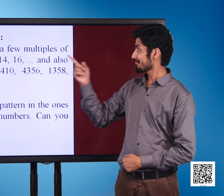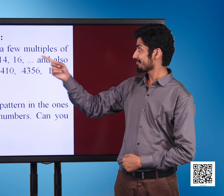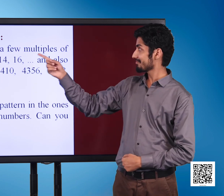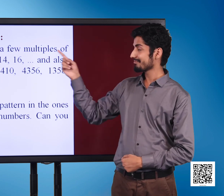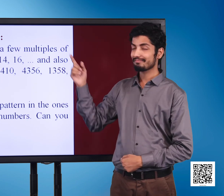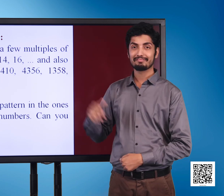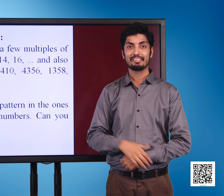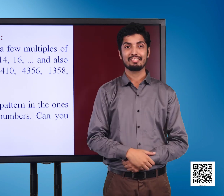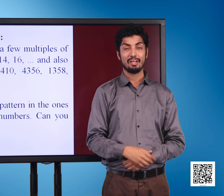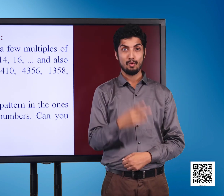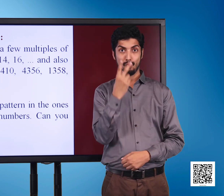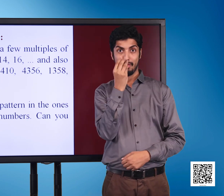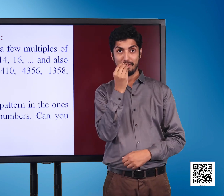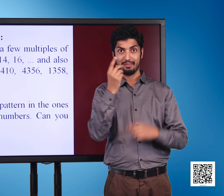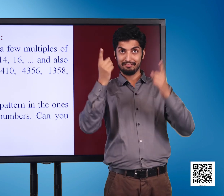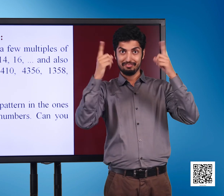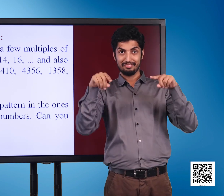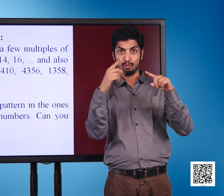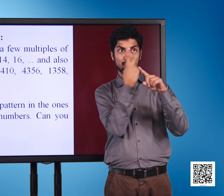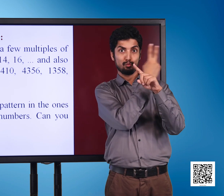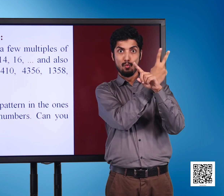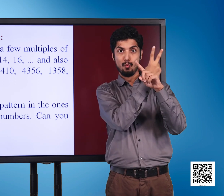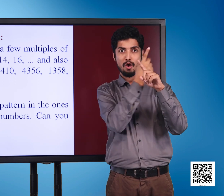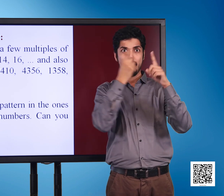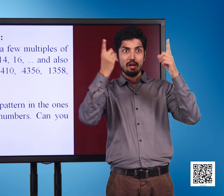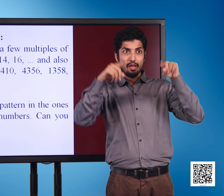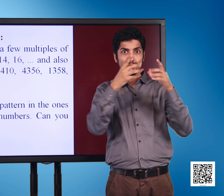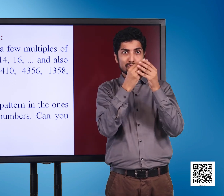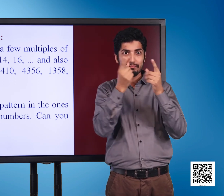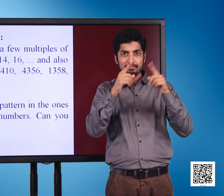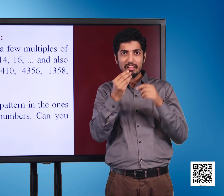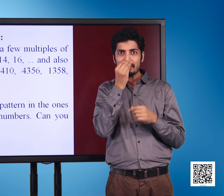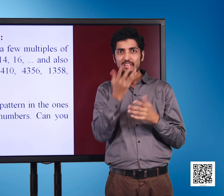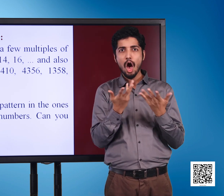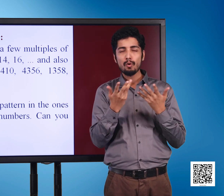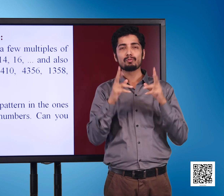Divisibility by 2.